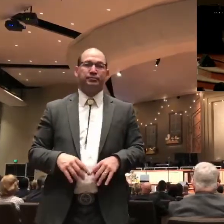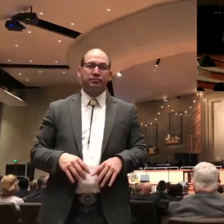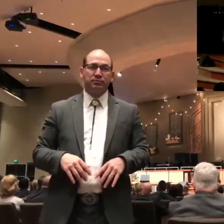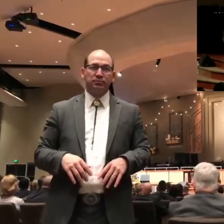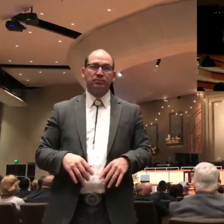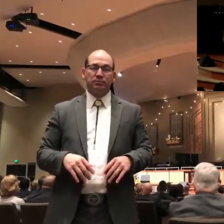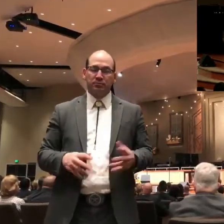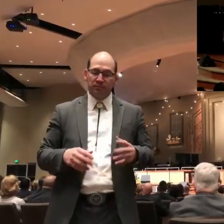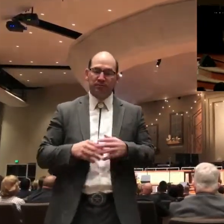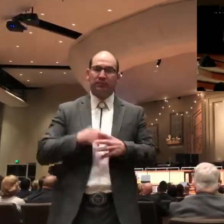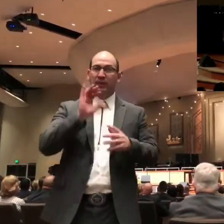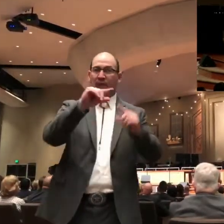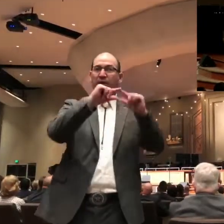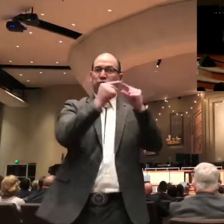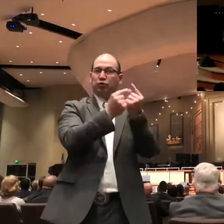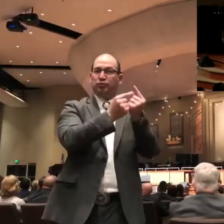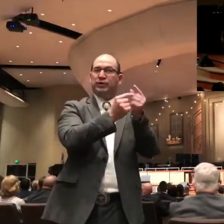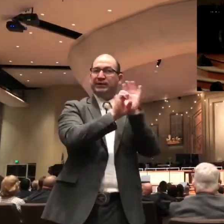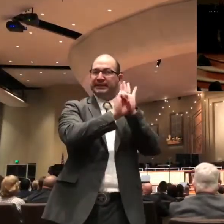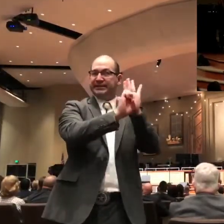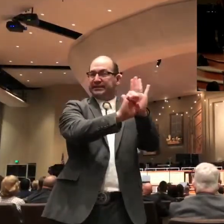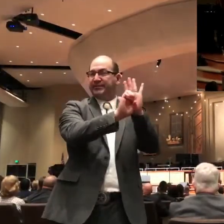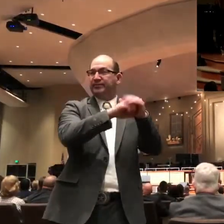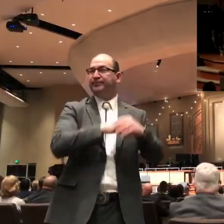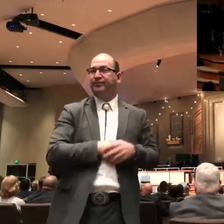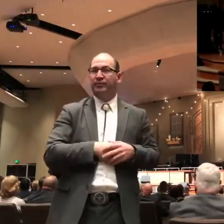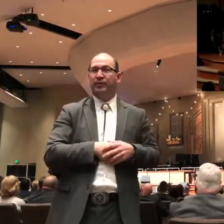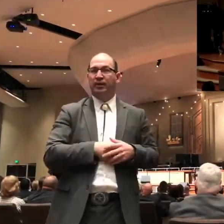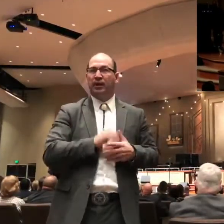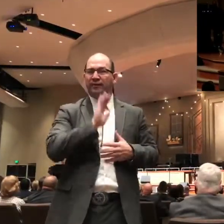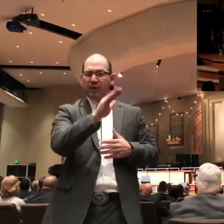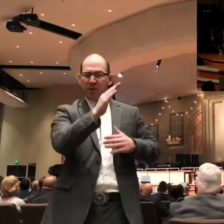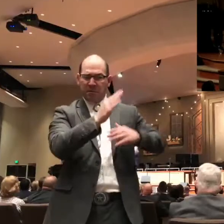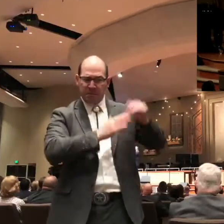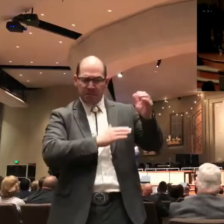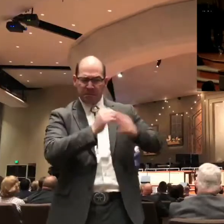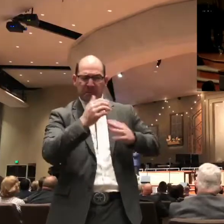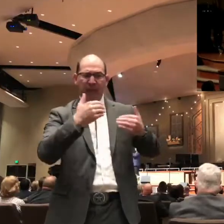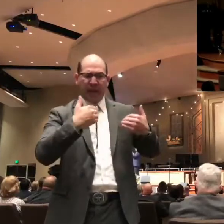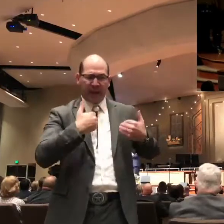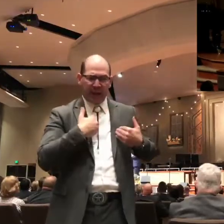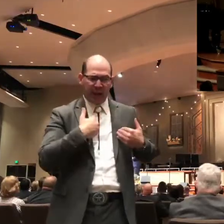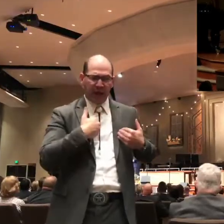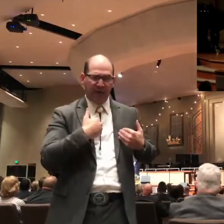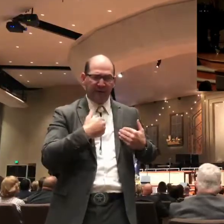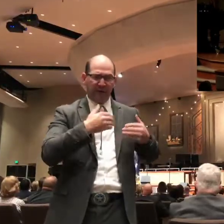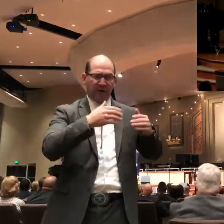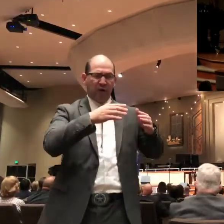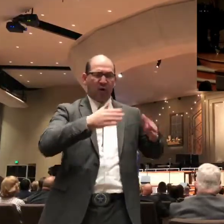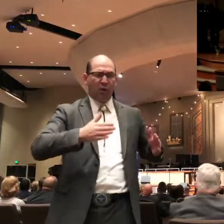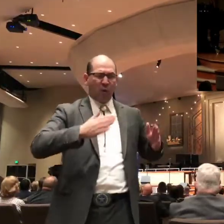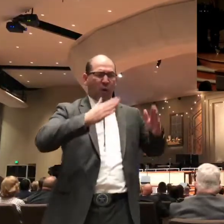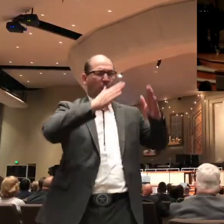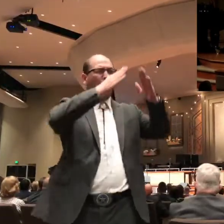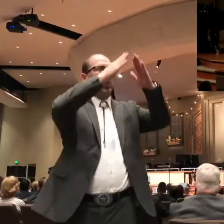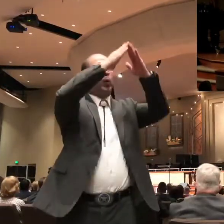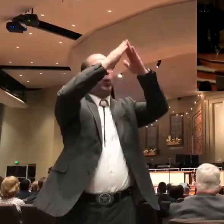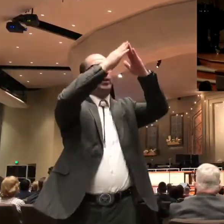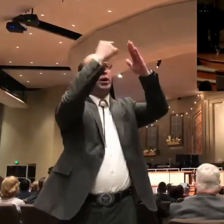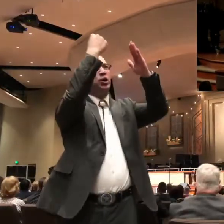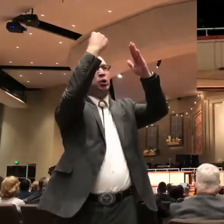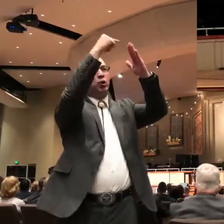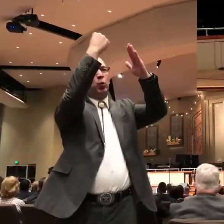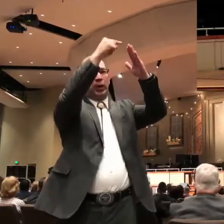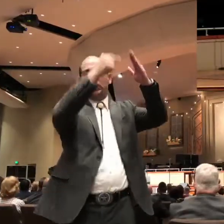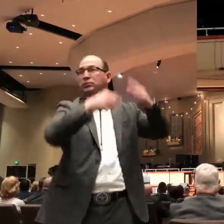Iglesia Ni Cristo. Their buildings have a green roof. It's kind of a spired type of a four-spired building. They have some here in